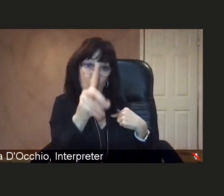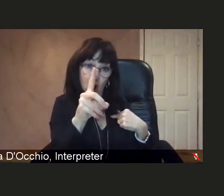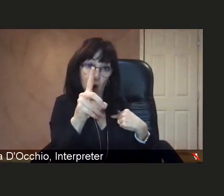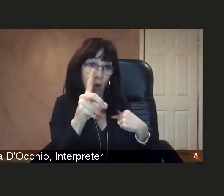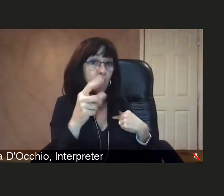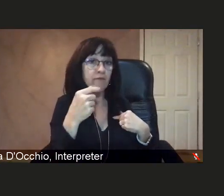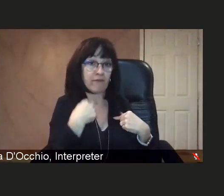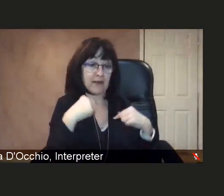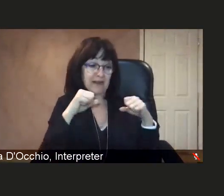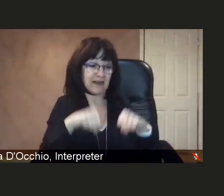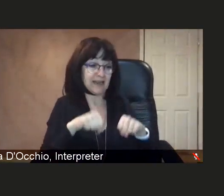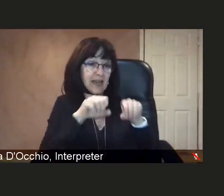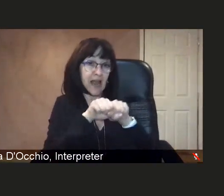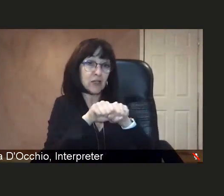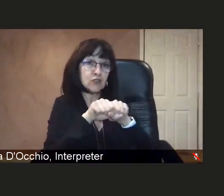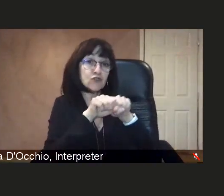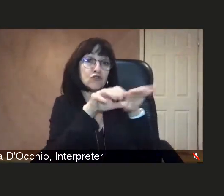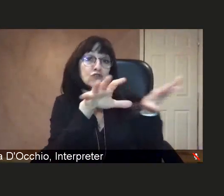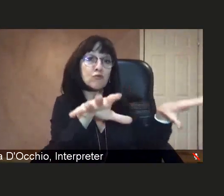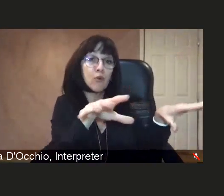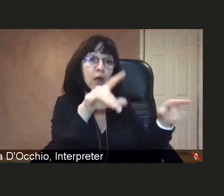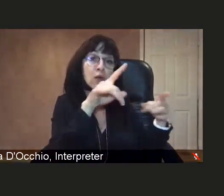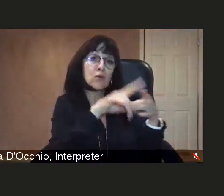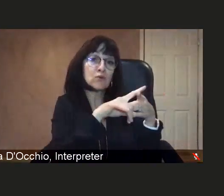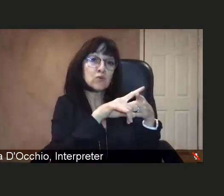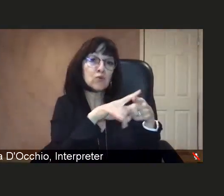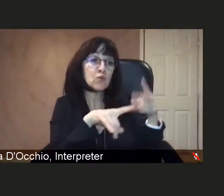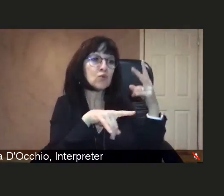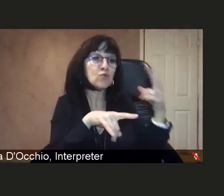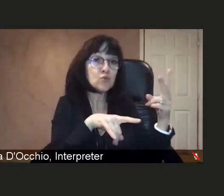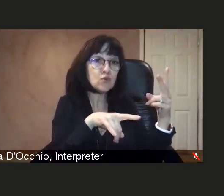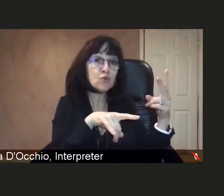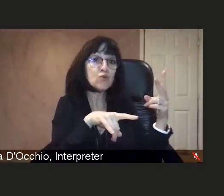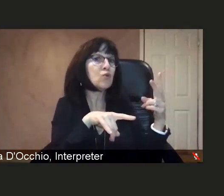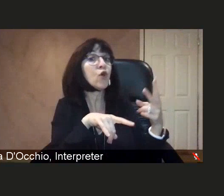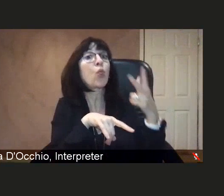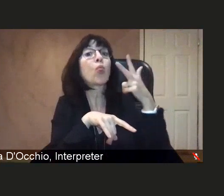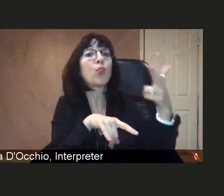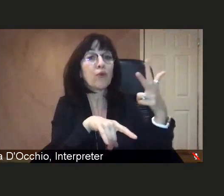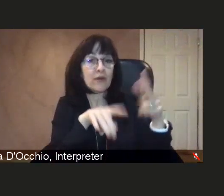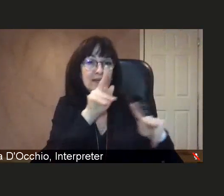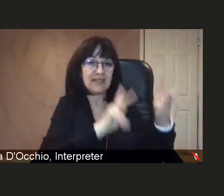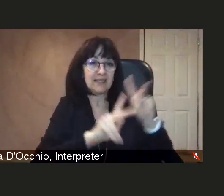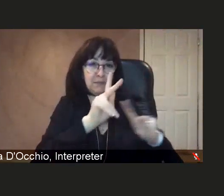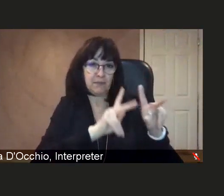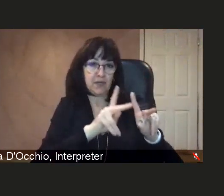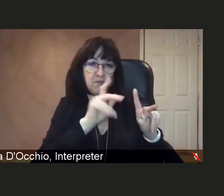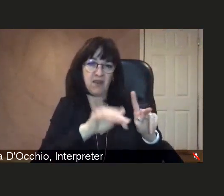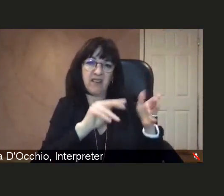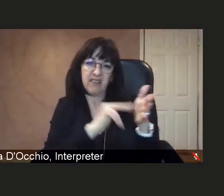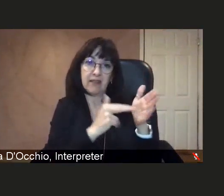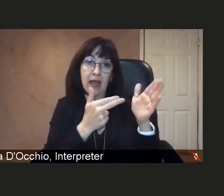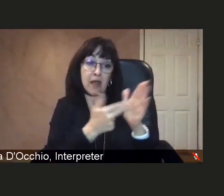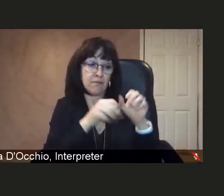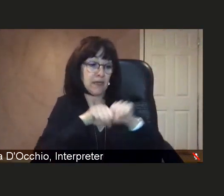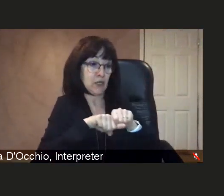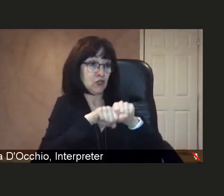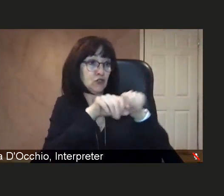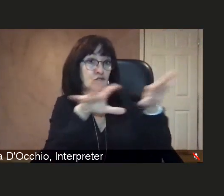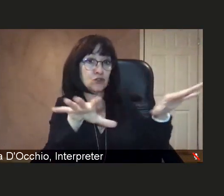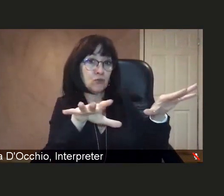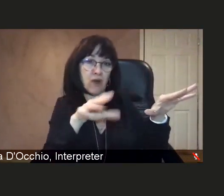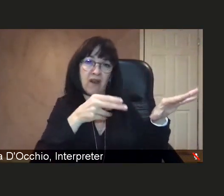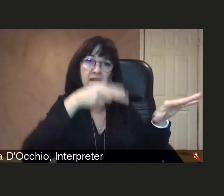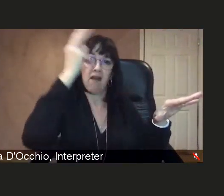greater chance of giving that virus to 2, if not 3 people. So the spread becomes significantly higher